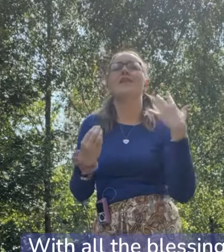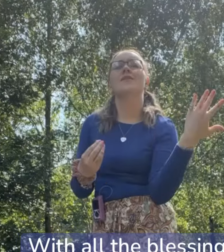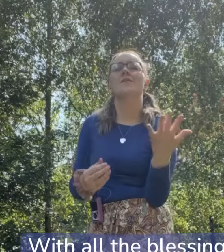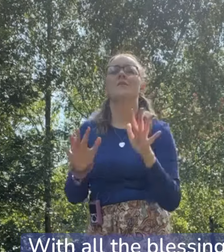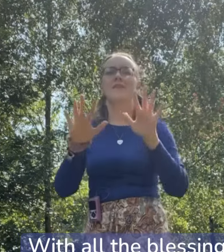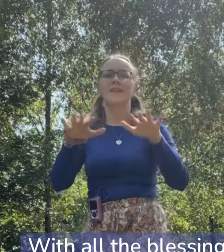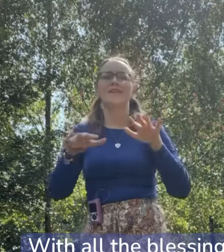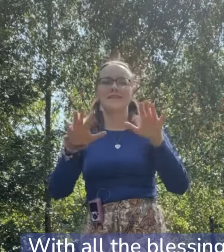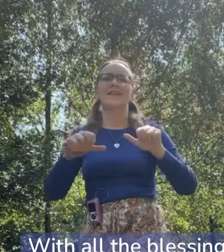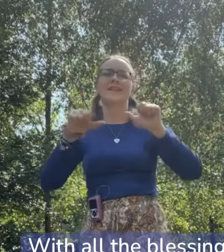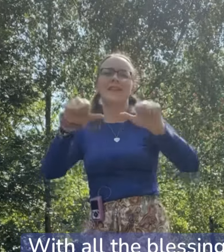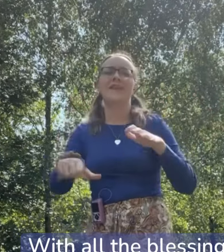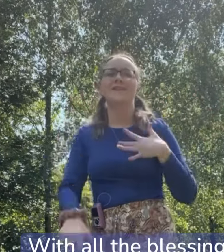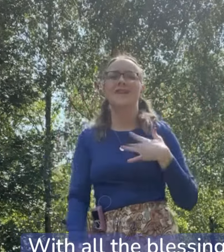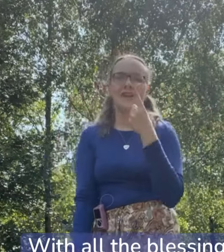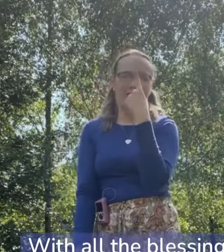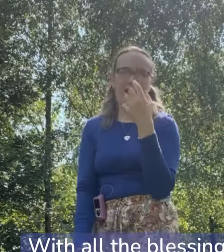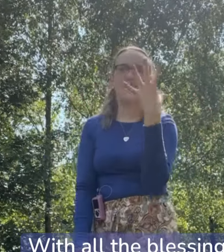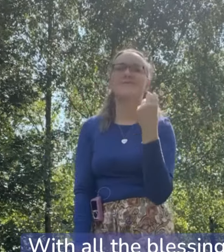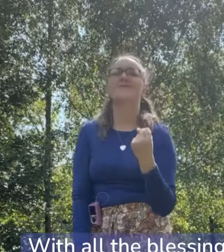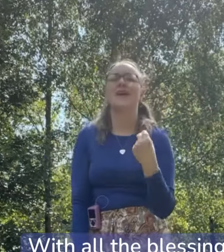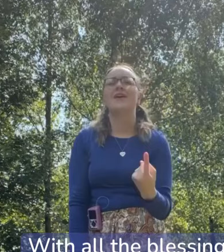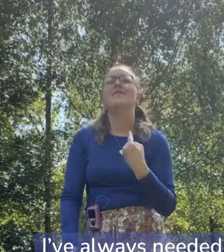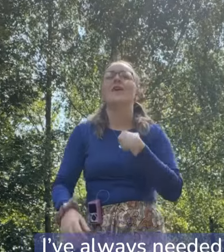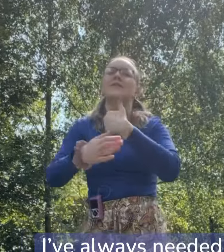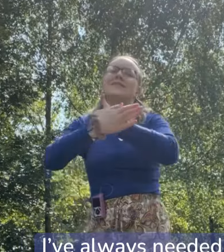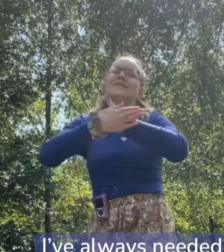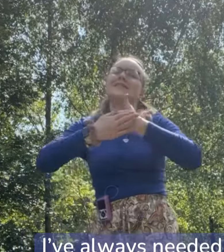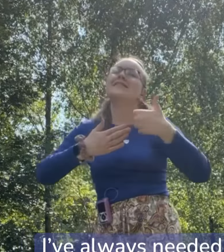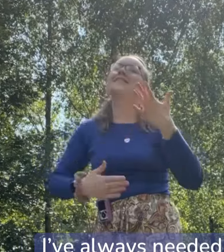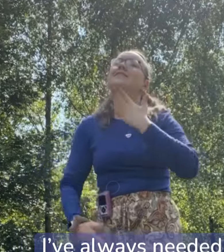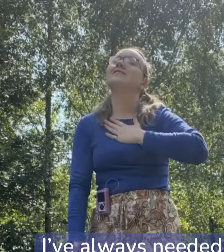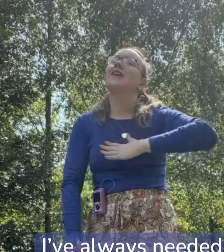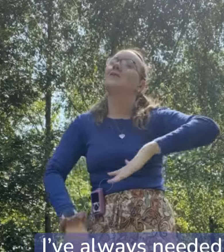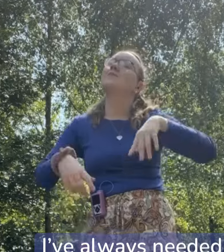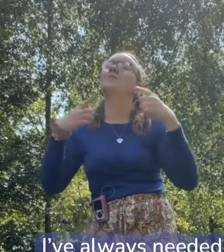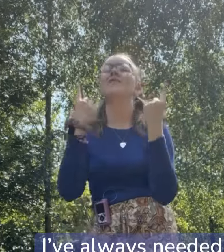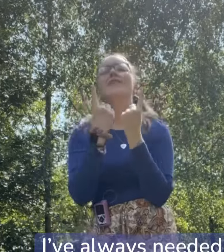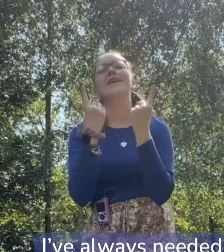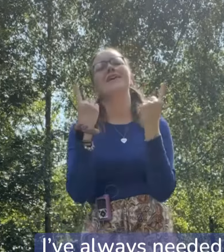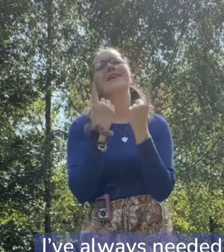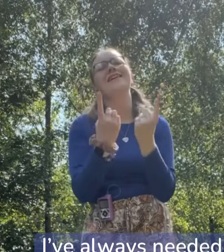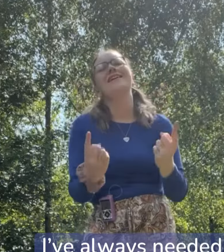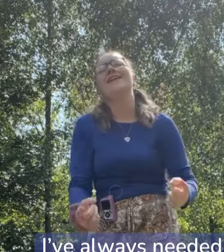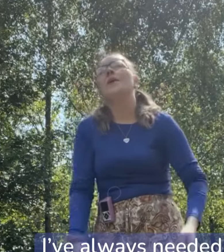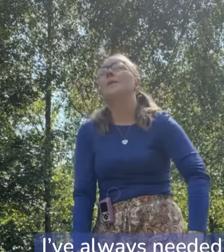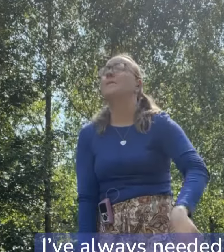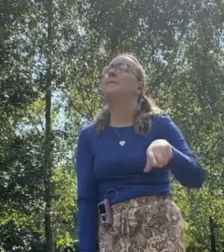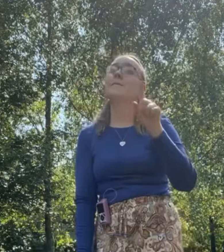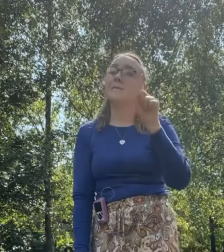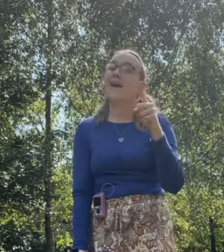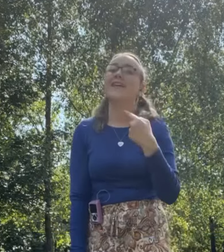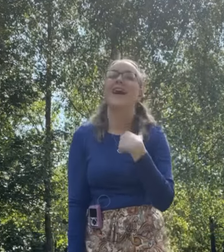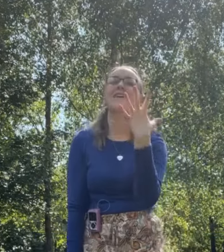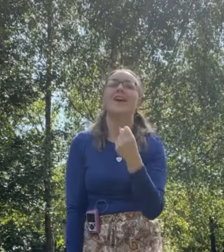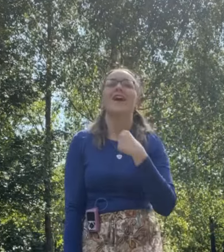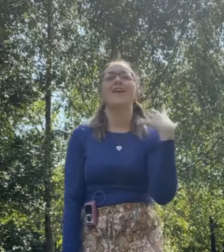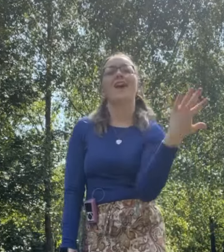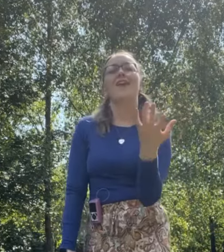blessings life can bring, I've always needed something But I've got all